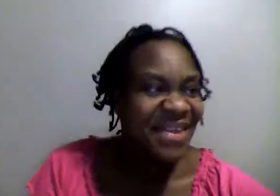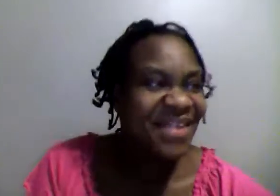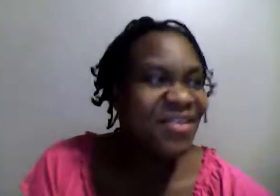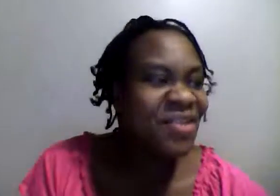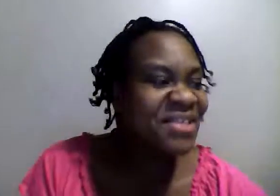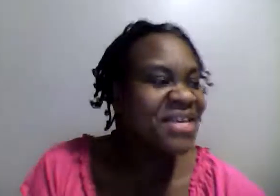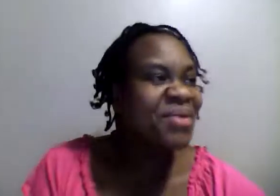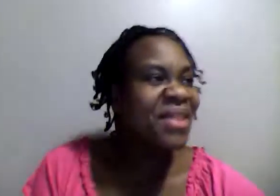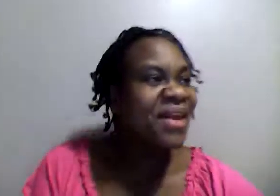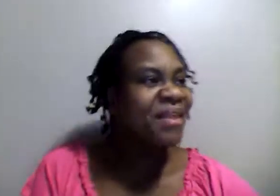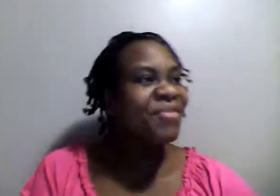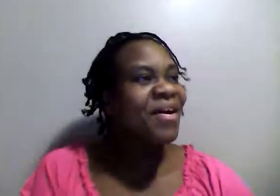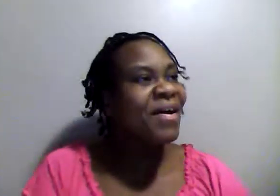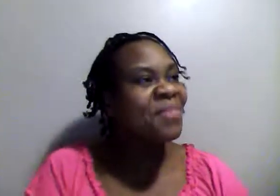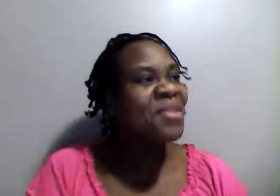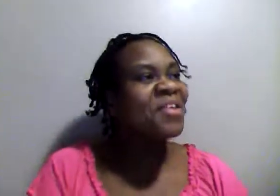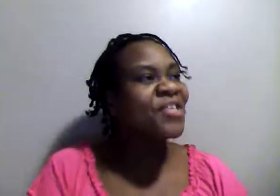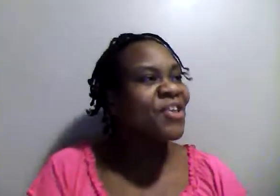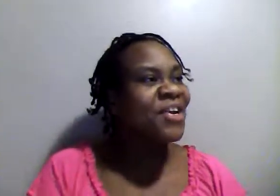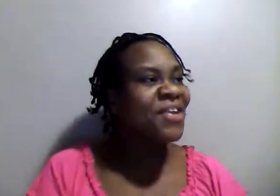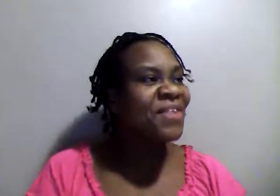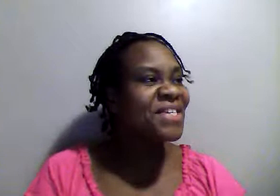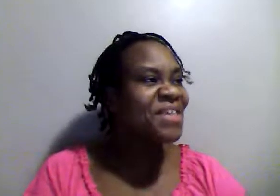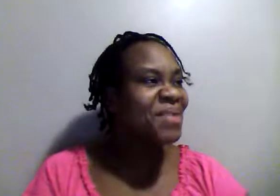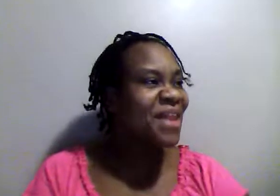Go and stay with Hannah. I'll be there shortly. Go and stay with Hannah.